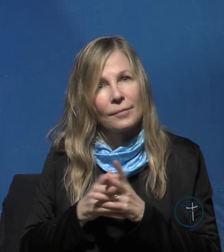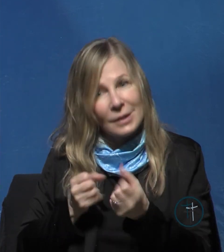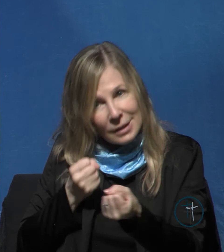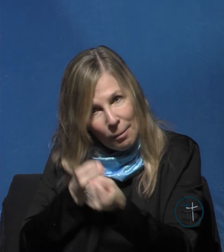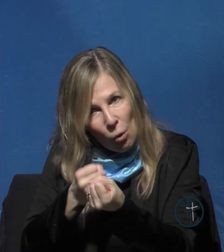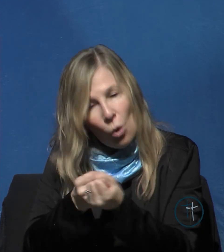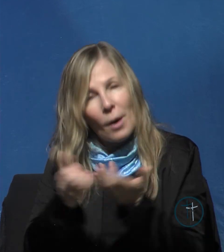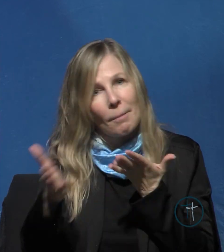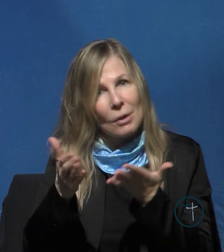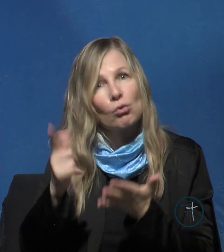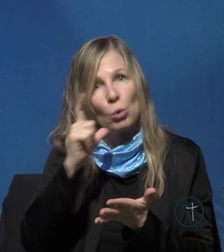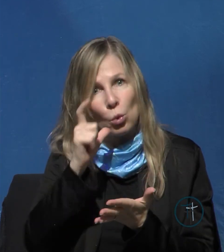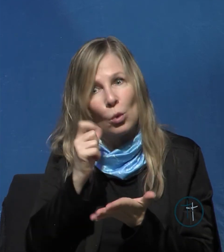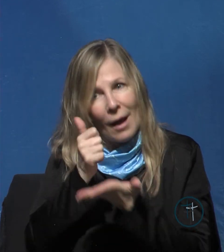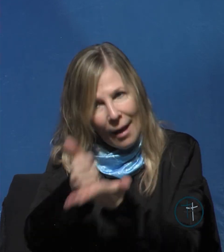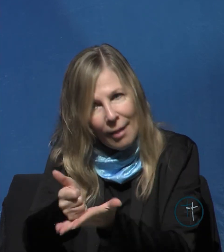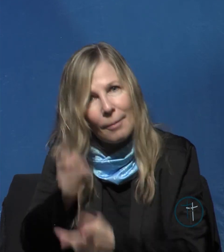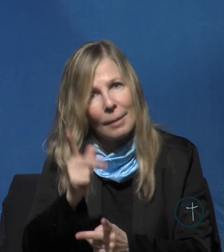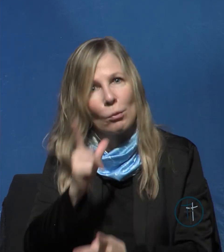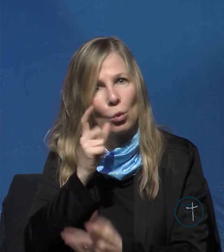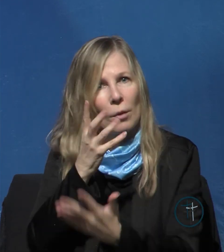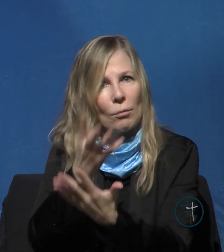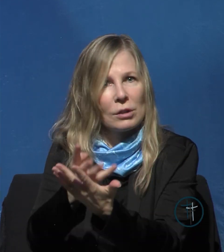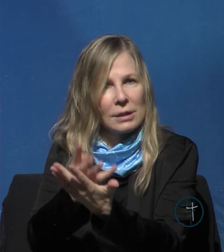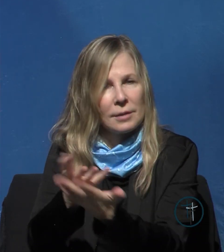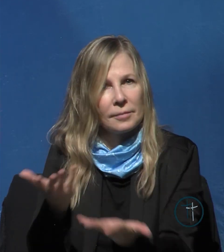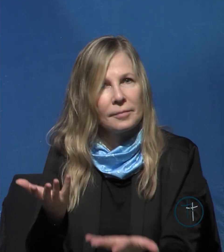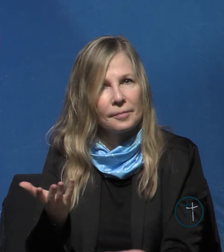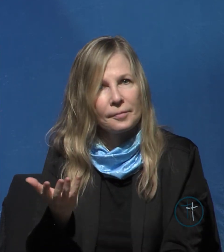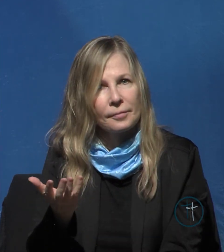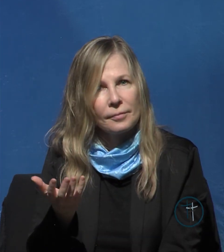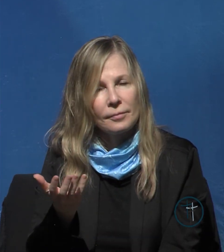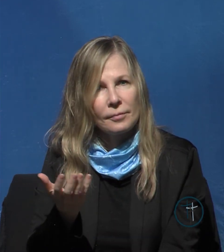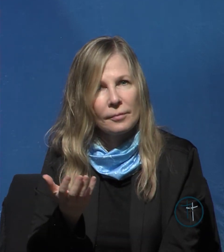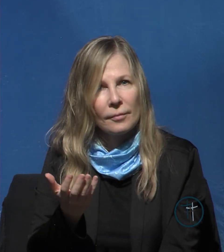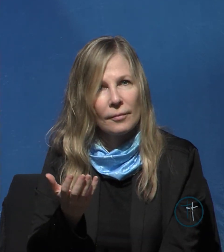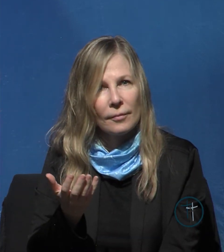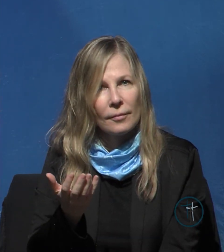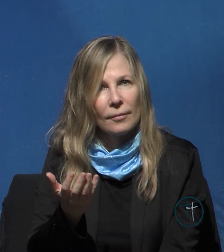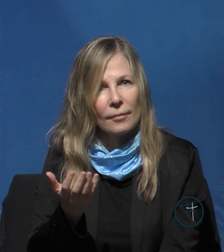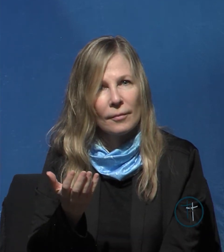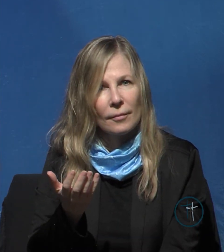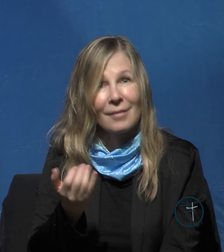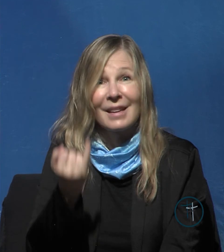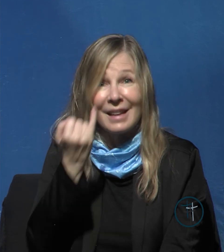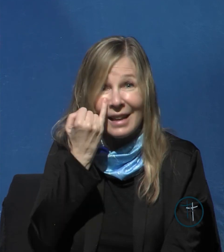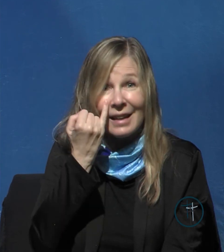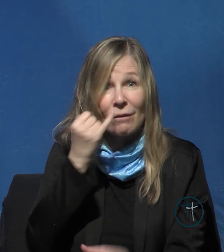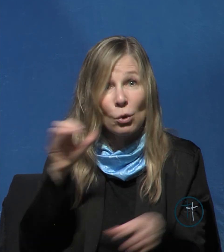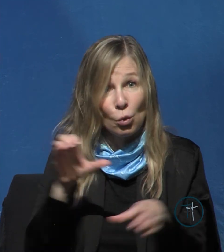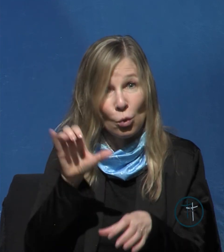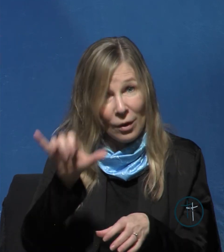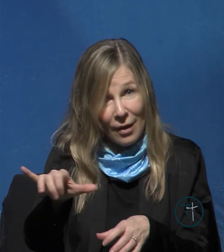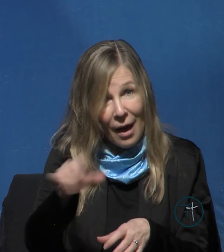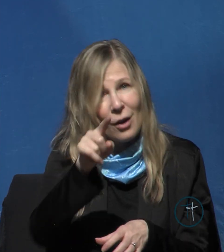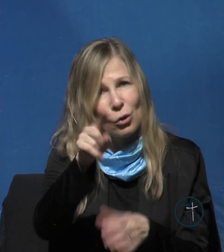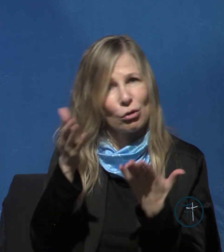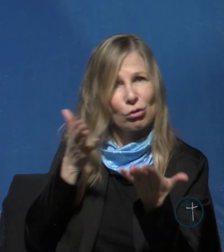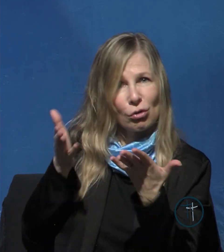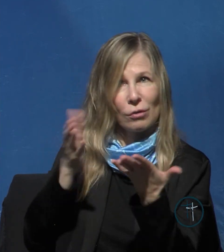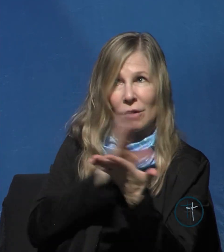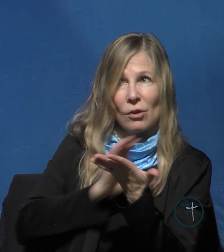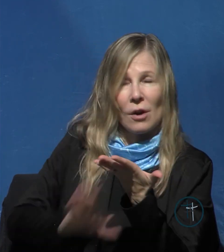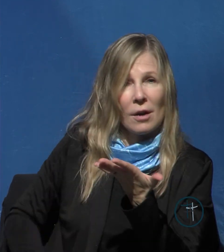Support ministries who support those who were imprisoned. By doing this, you serve Christ.